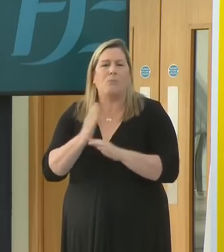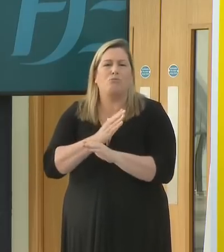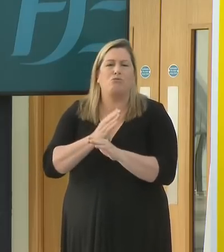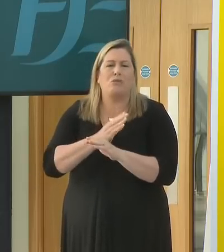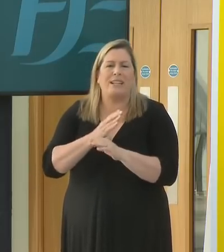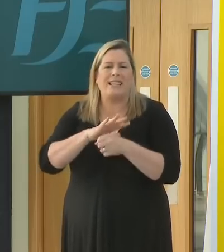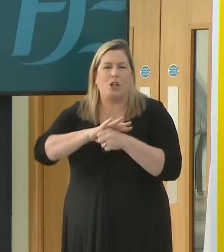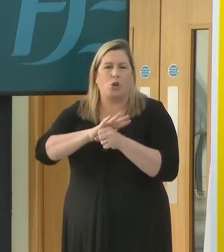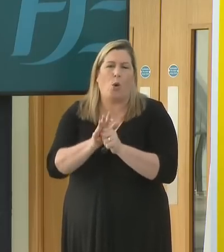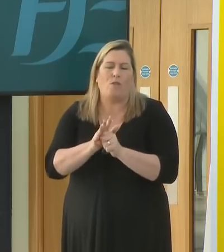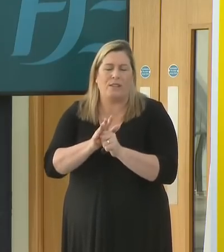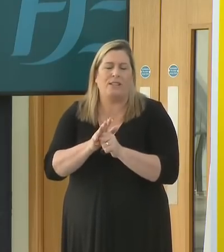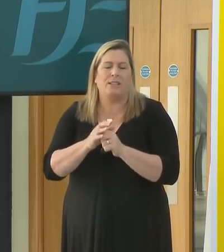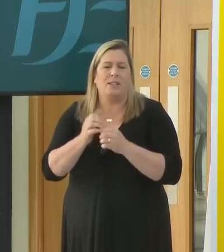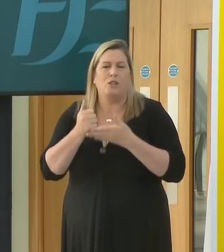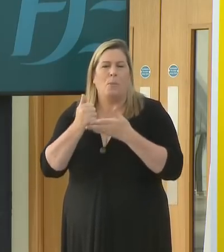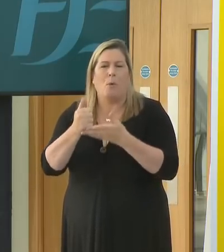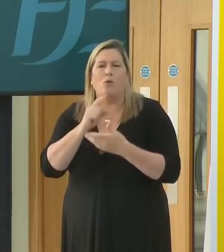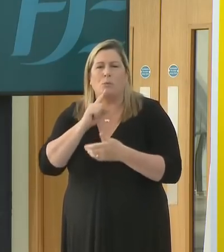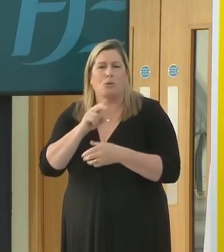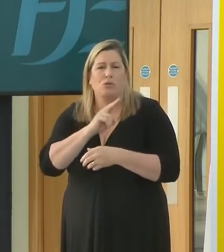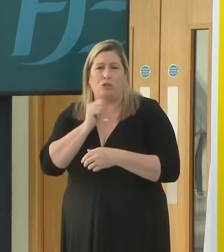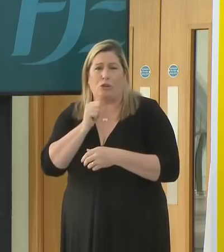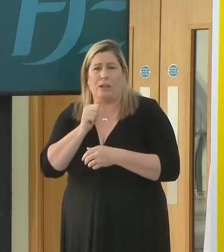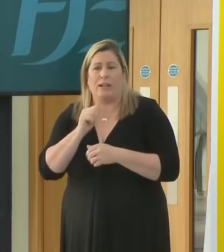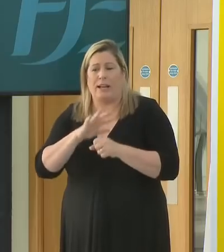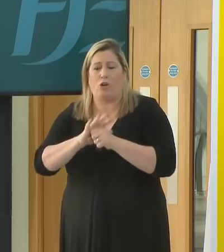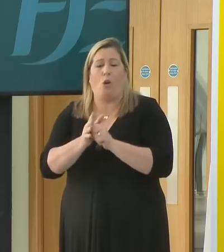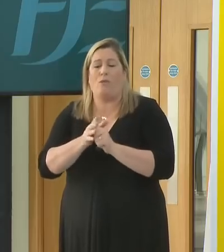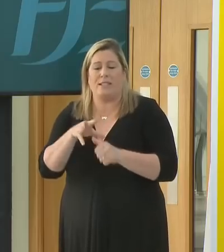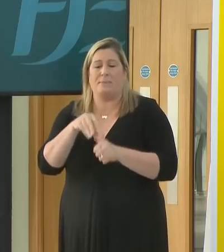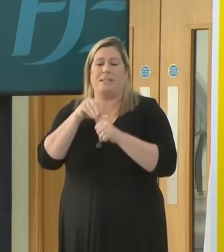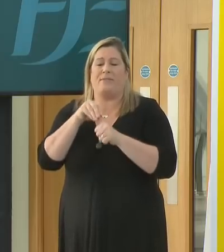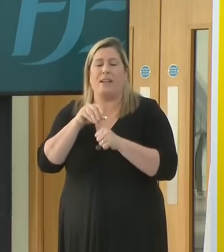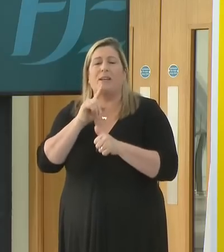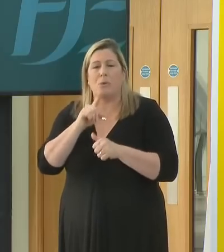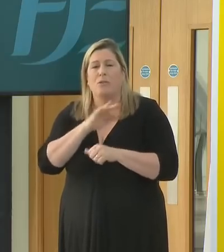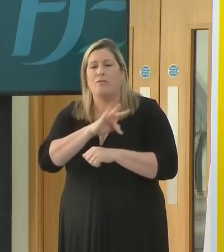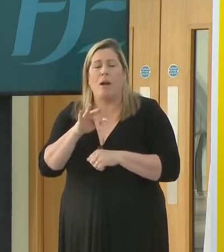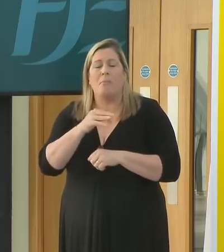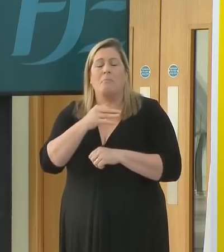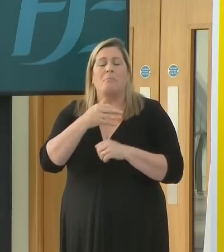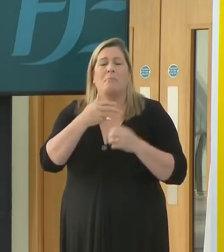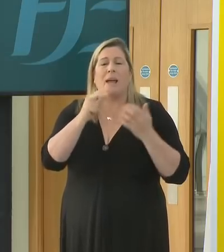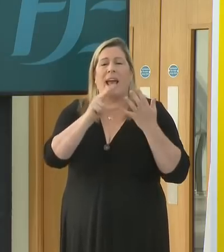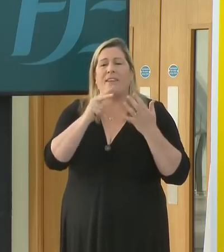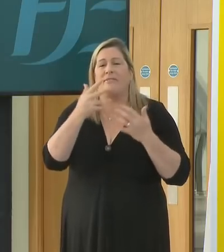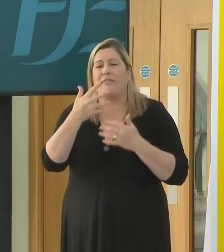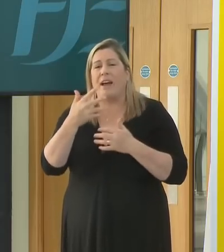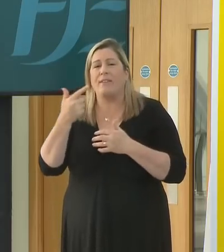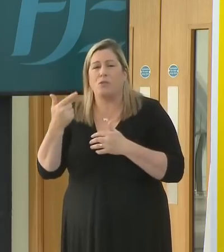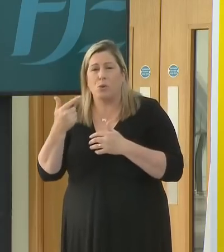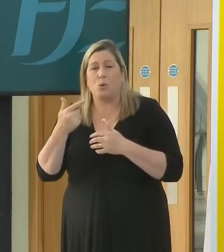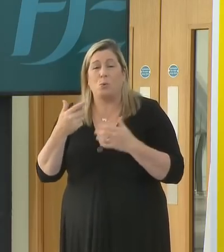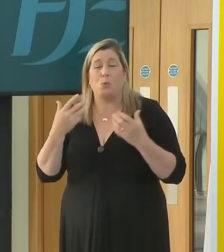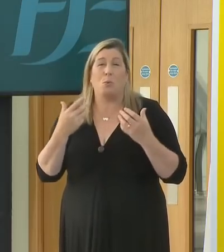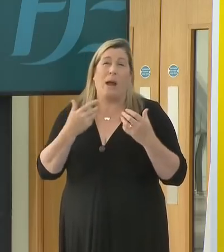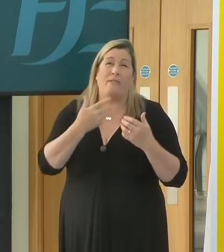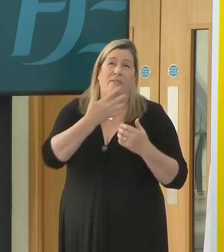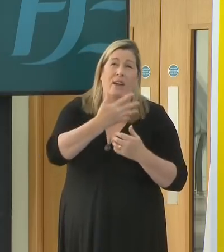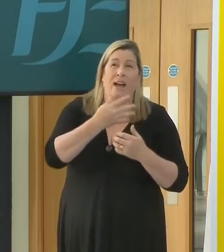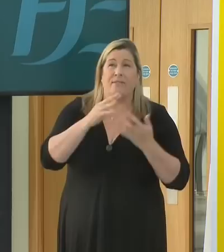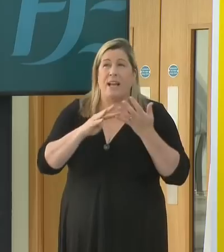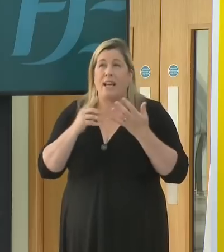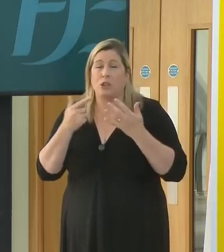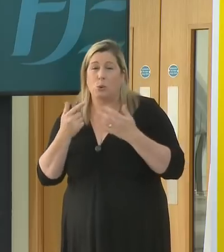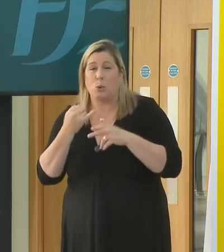support, so nothing COVID specific other than the provision of PPE. So out of the 852, we have 592